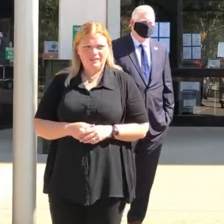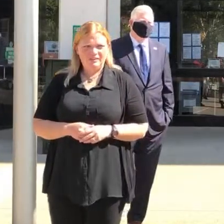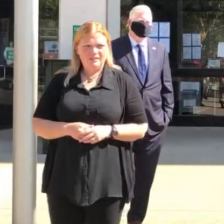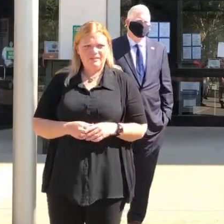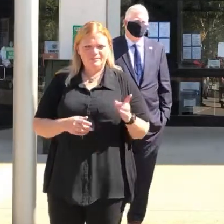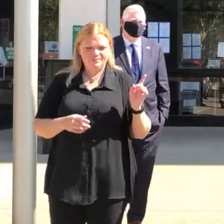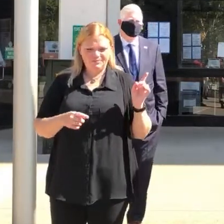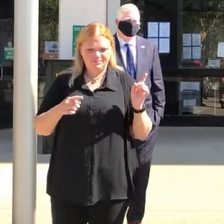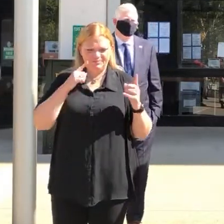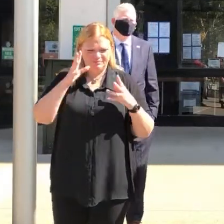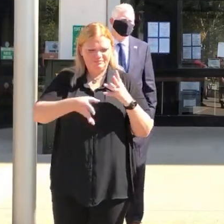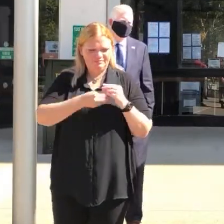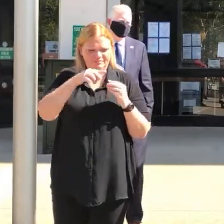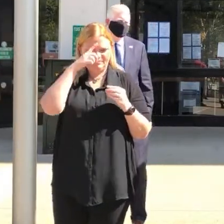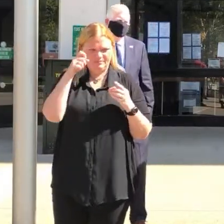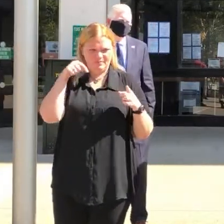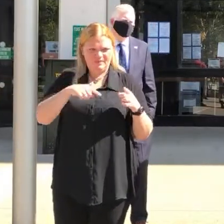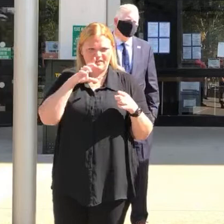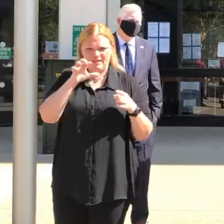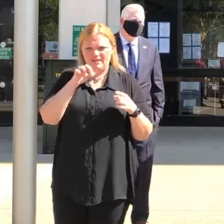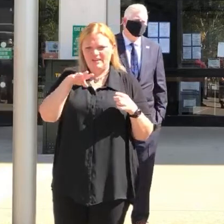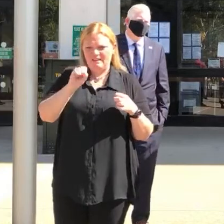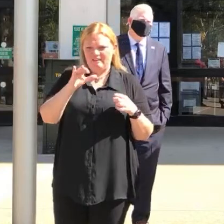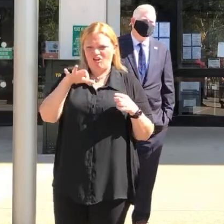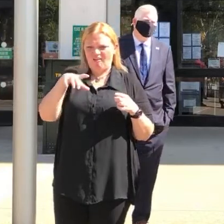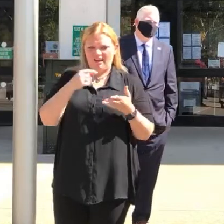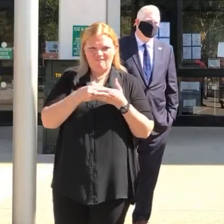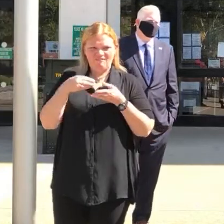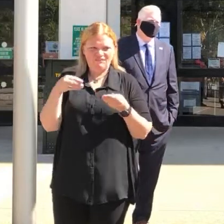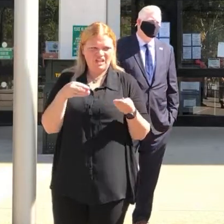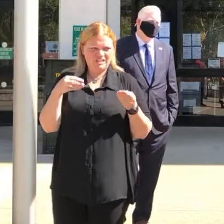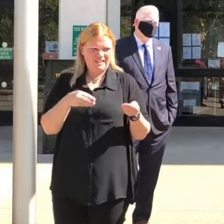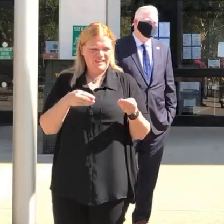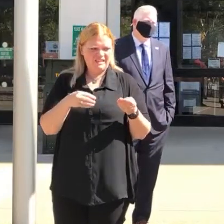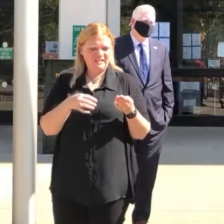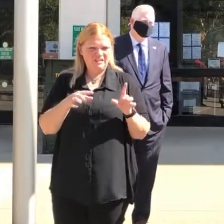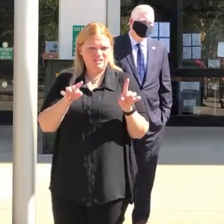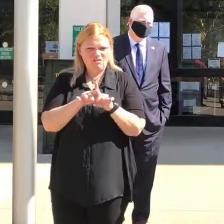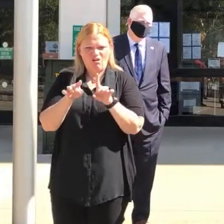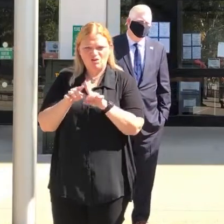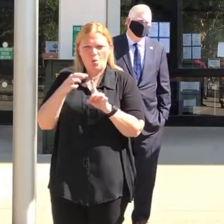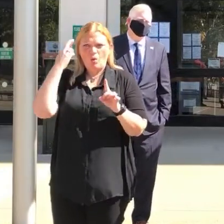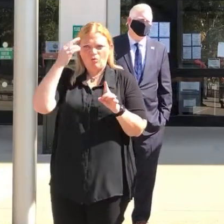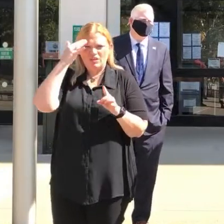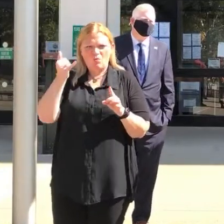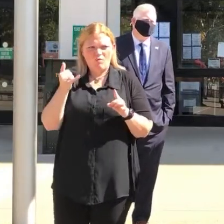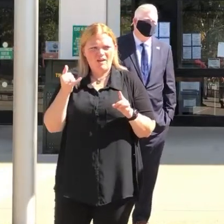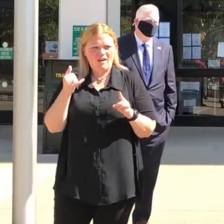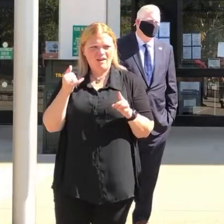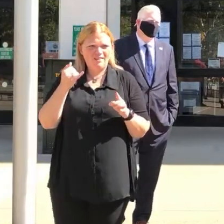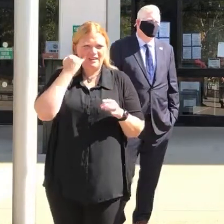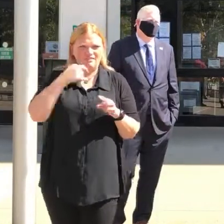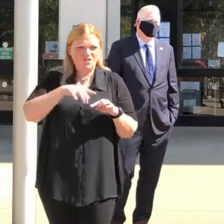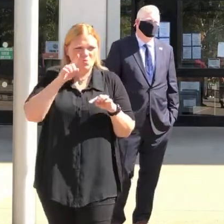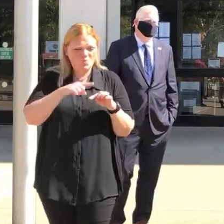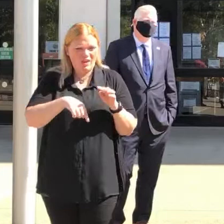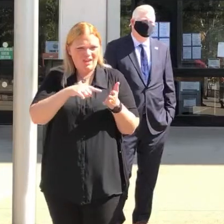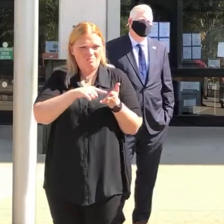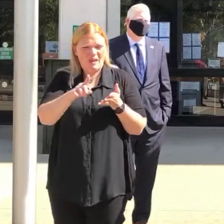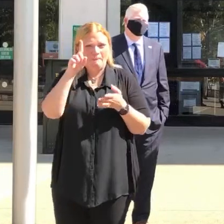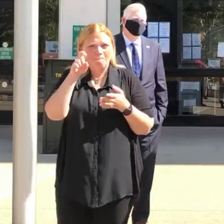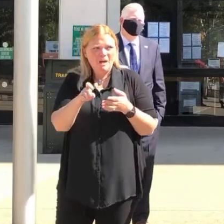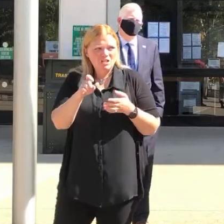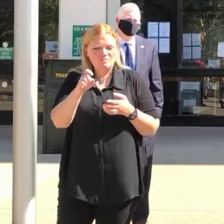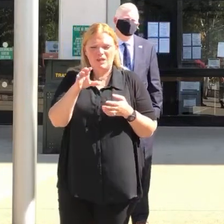I would just add, because this is CARES Act funding, it also is that the reason why they can't pay their rent is COVID